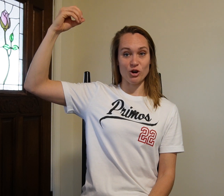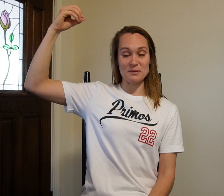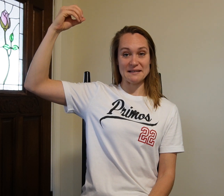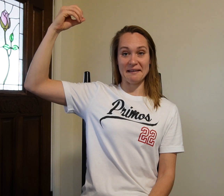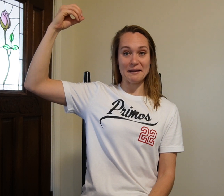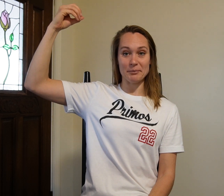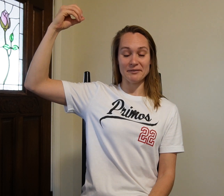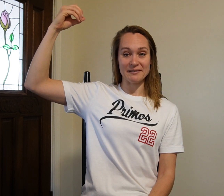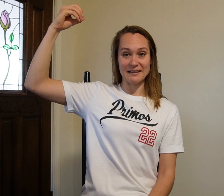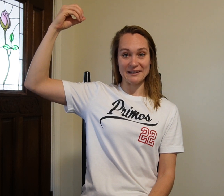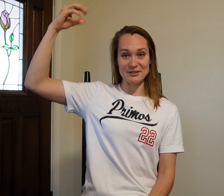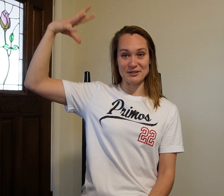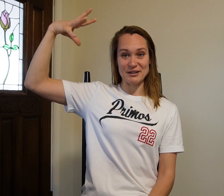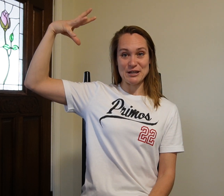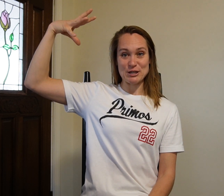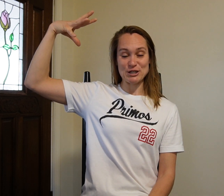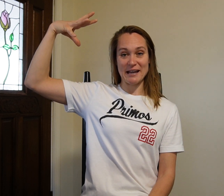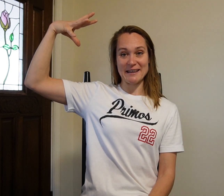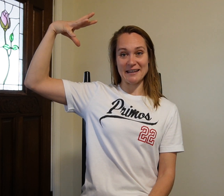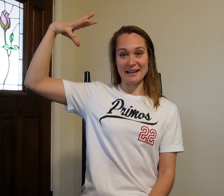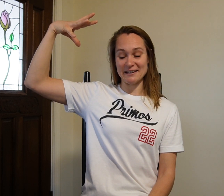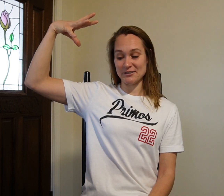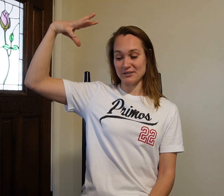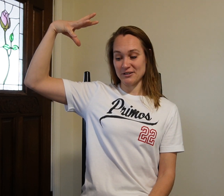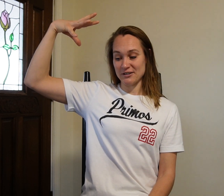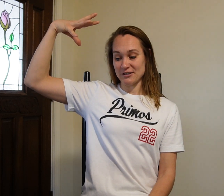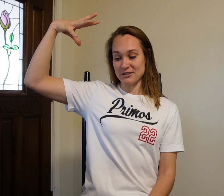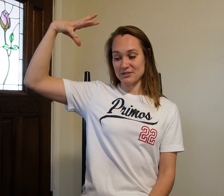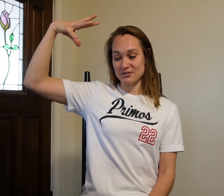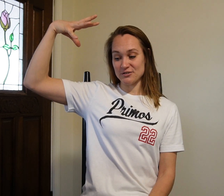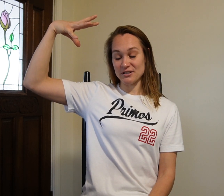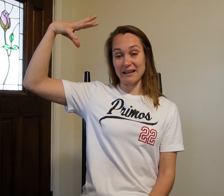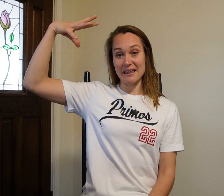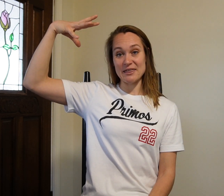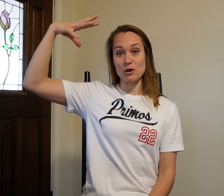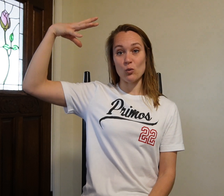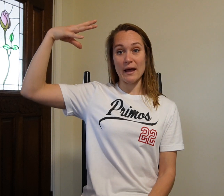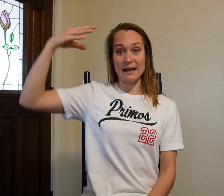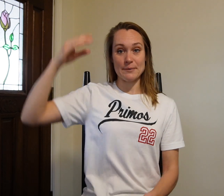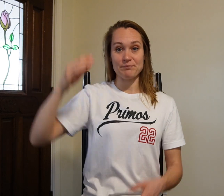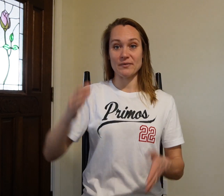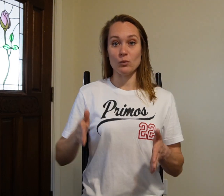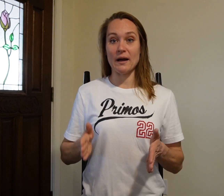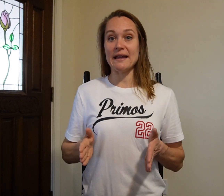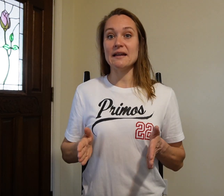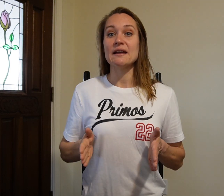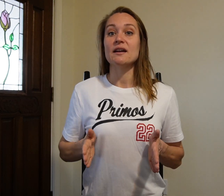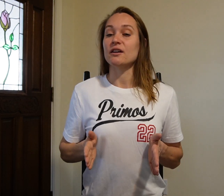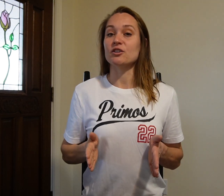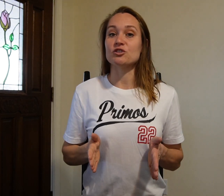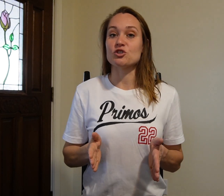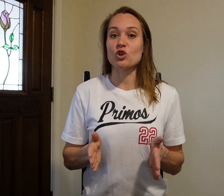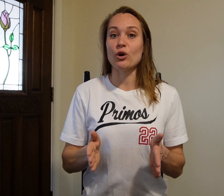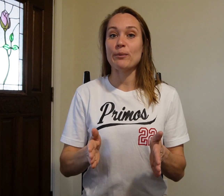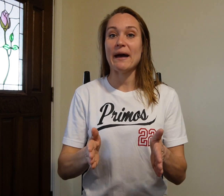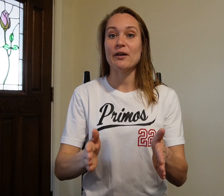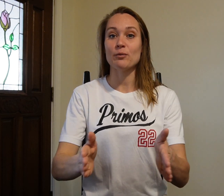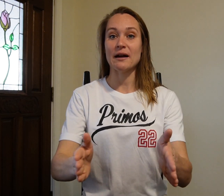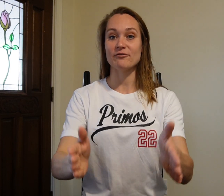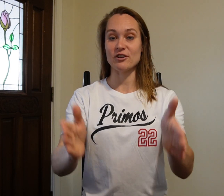is a lamp, and you're shining the light. Choose to light the way. Way, and you're just drawing a path right in front of